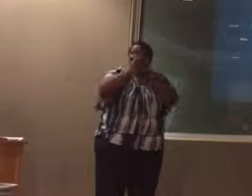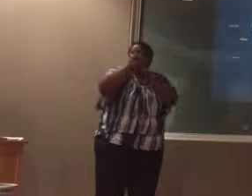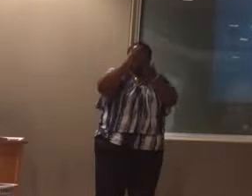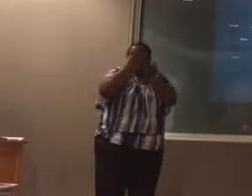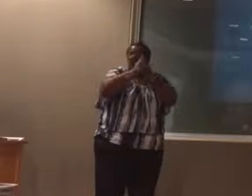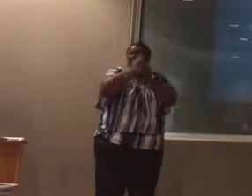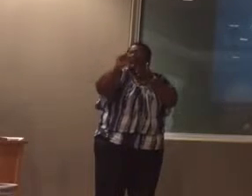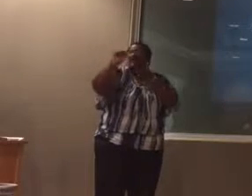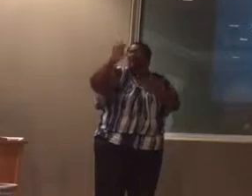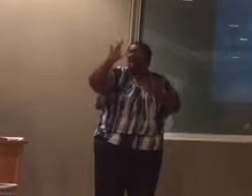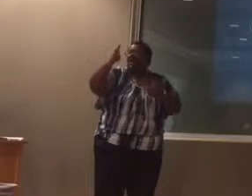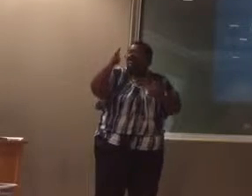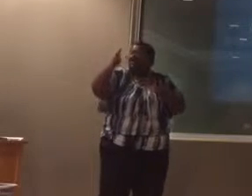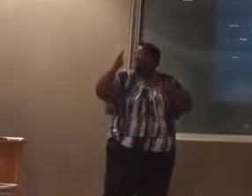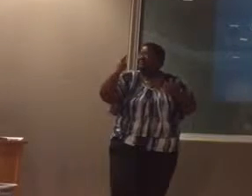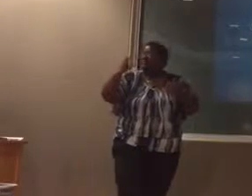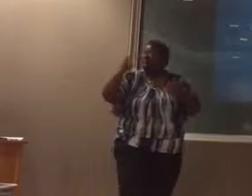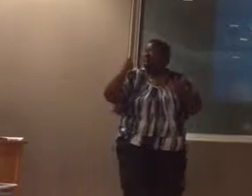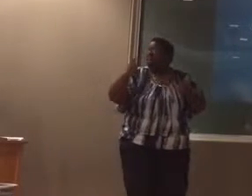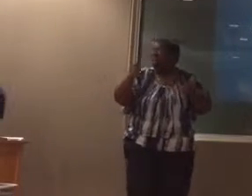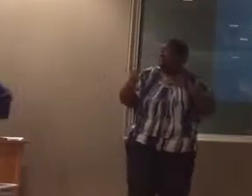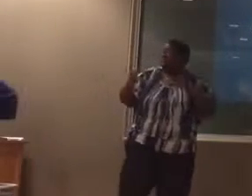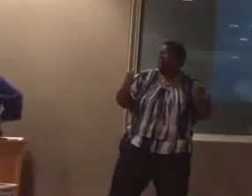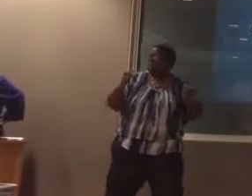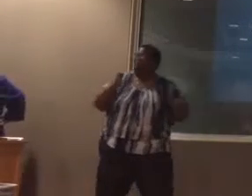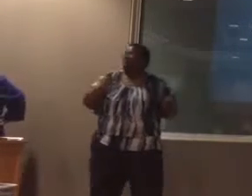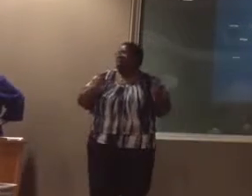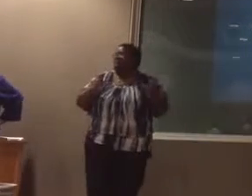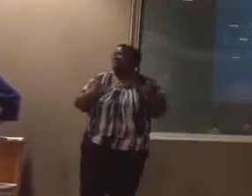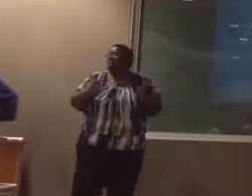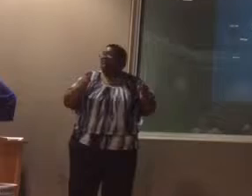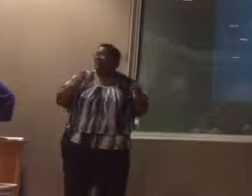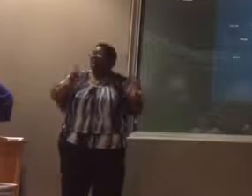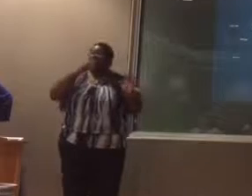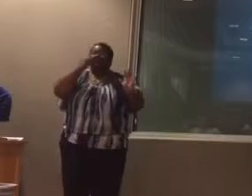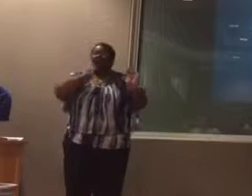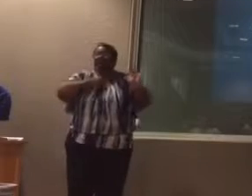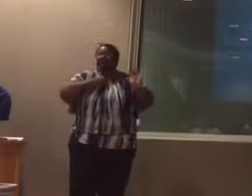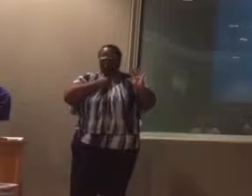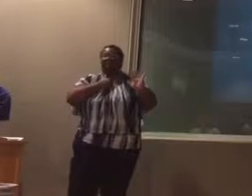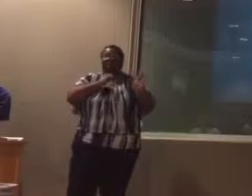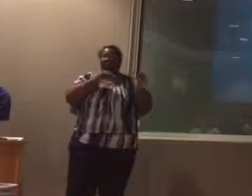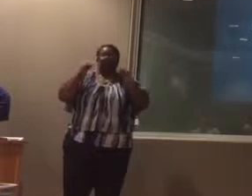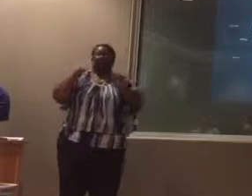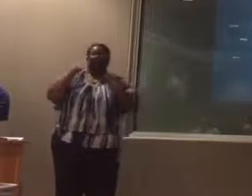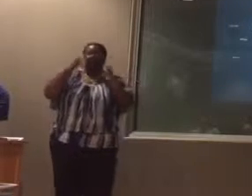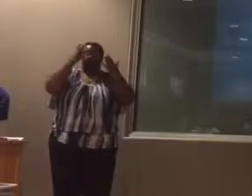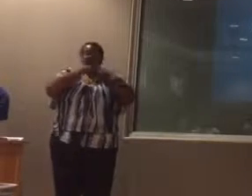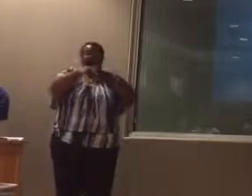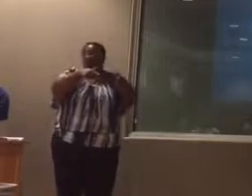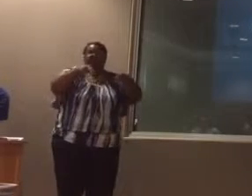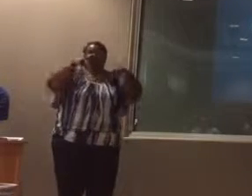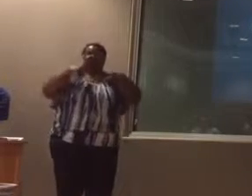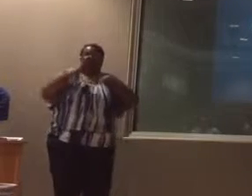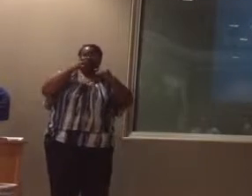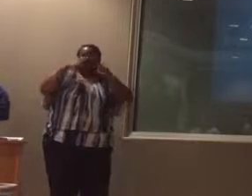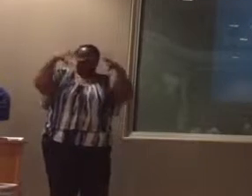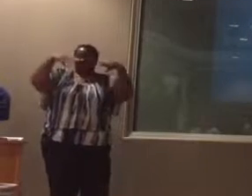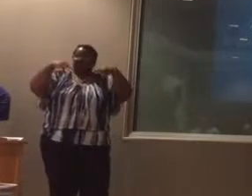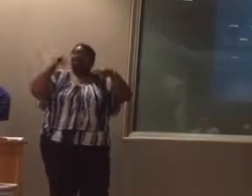still going to need it in the fall. And so around the second week of August, we'll be looking at I'm sorry, I'm not in a good spot for lighting. Okay, I